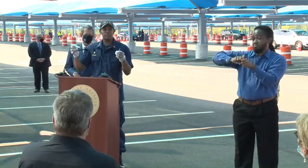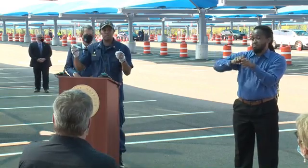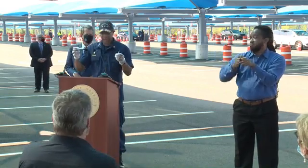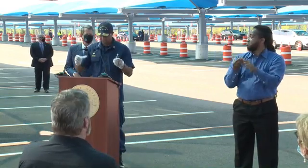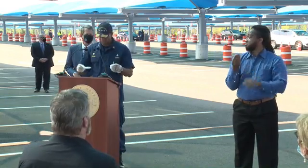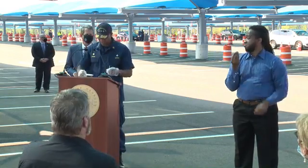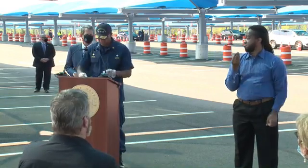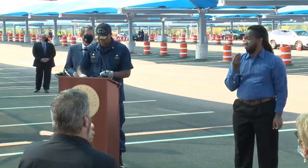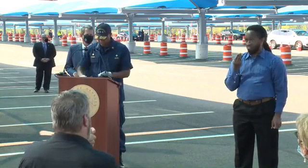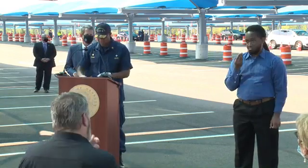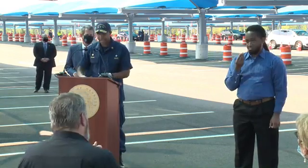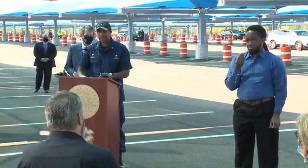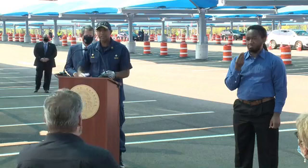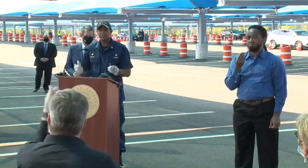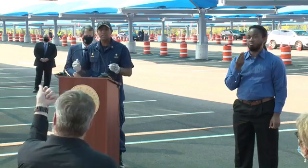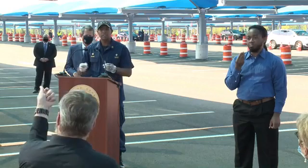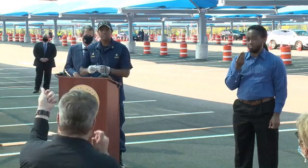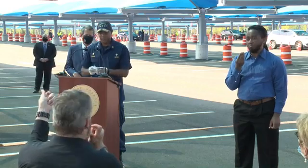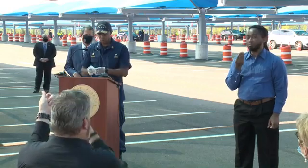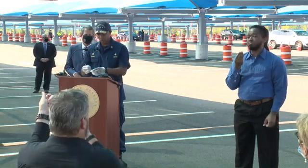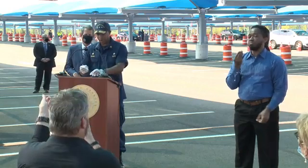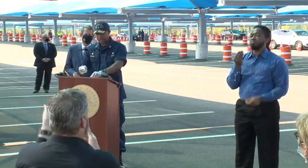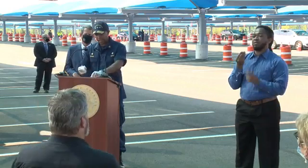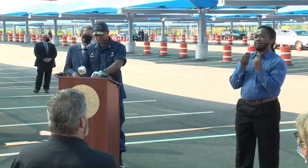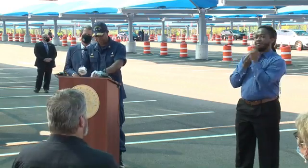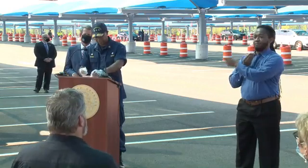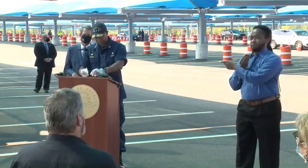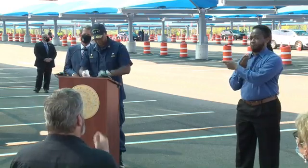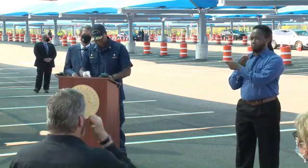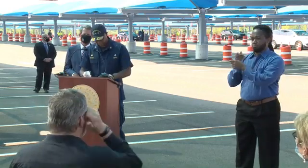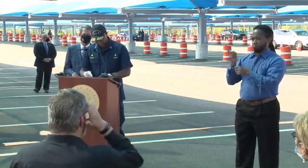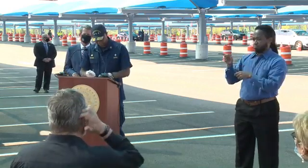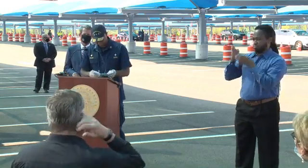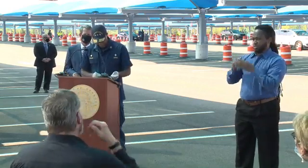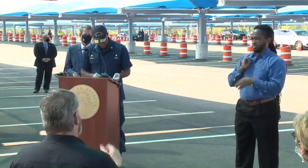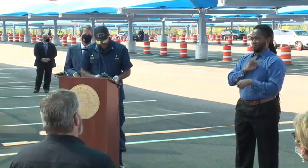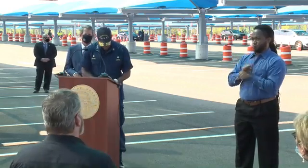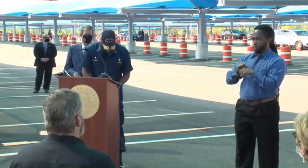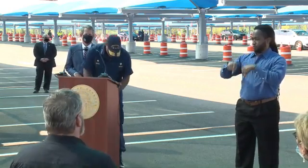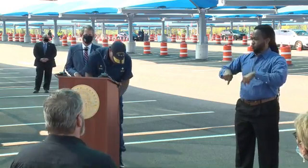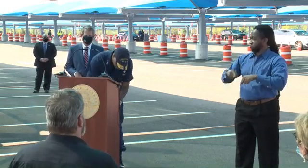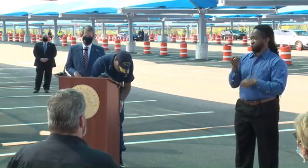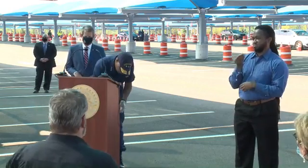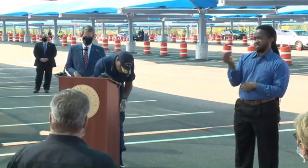you will give your specimen back to the people who are working here.